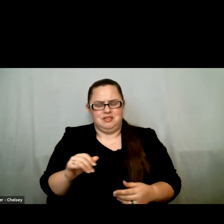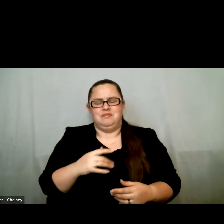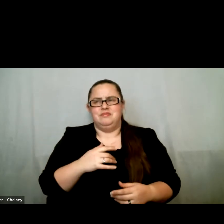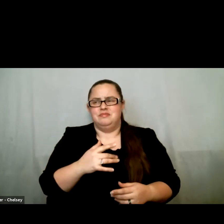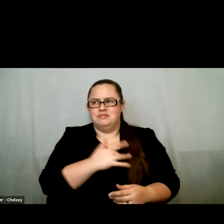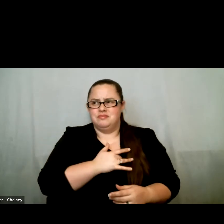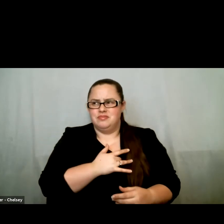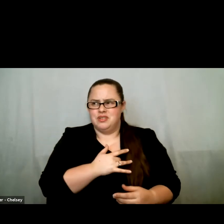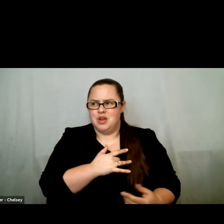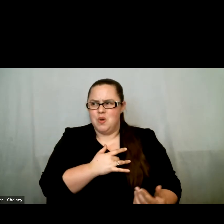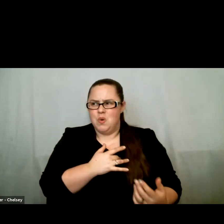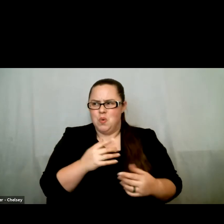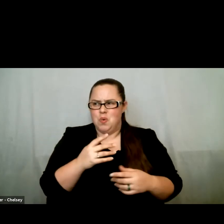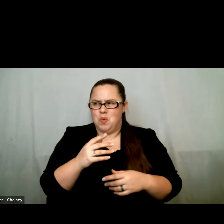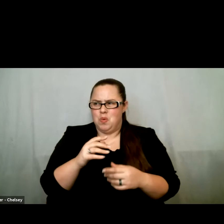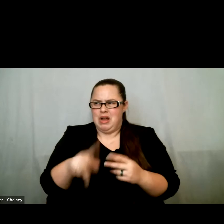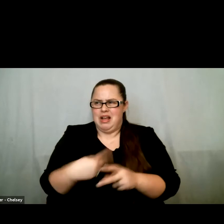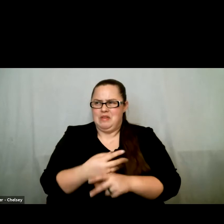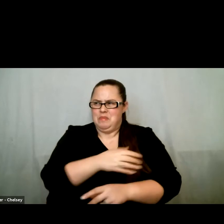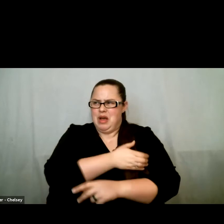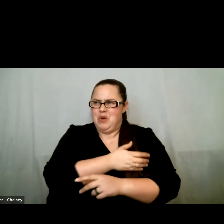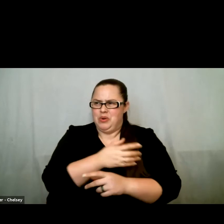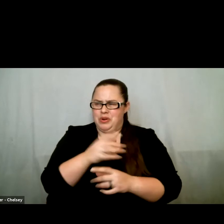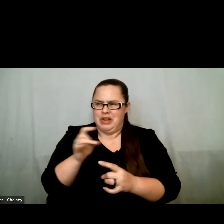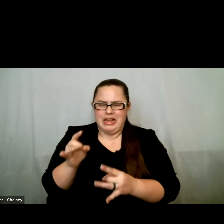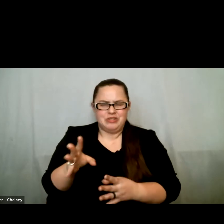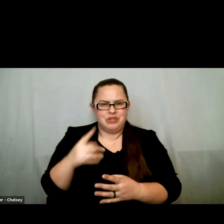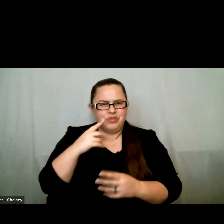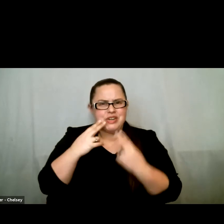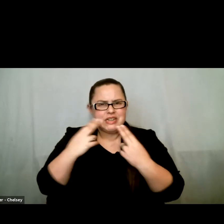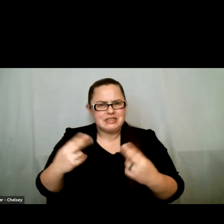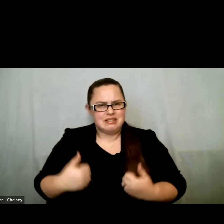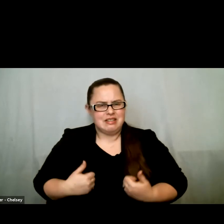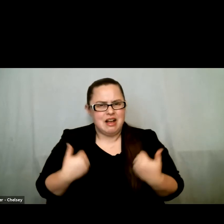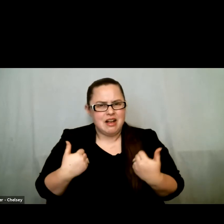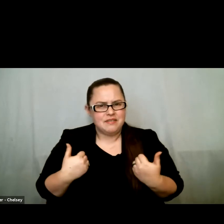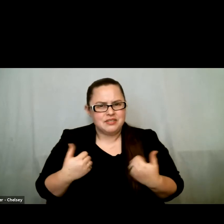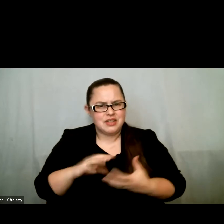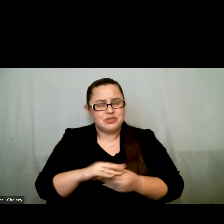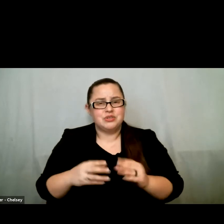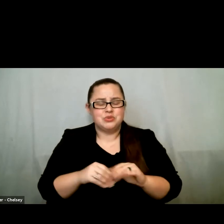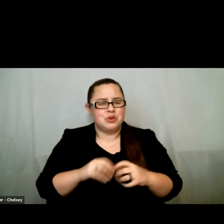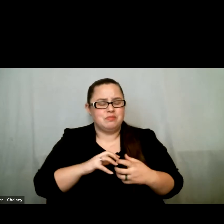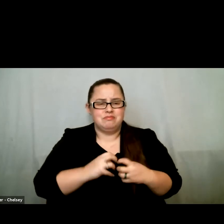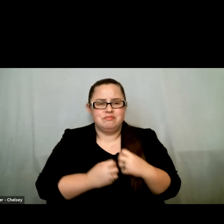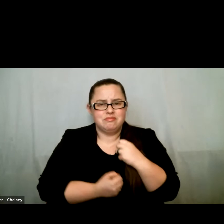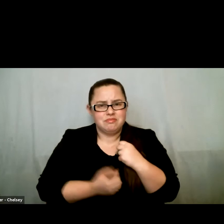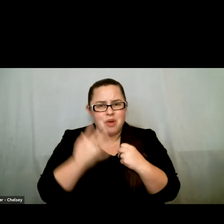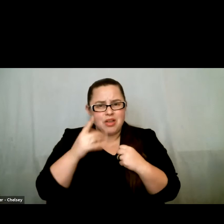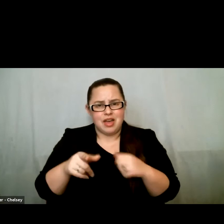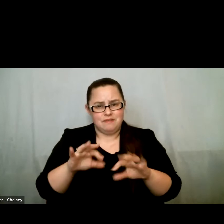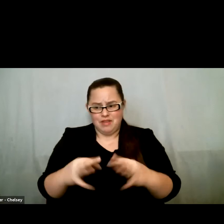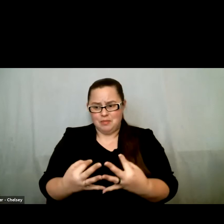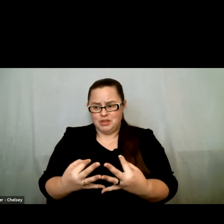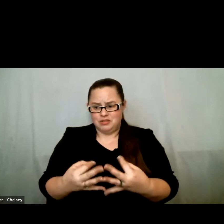his hatred on such innocent lives? The story broke my heart because that family could have been my